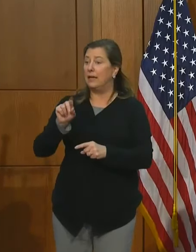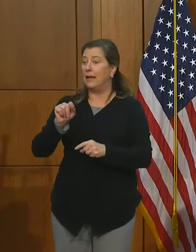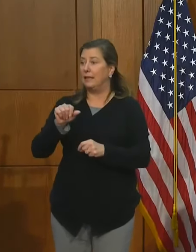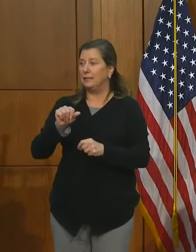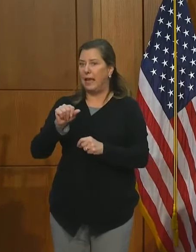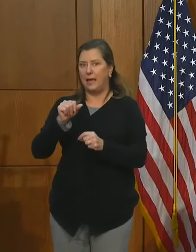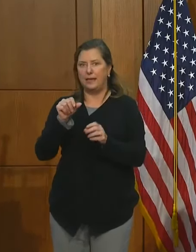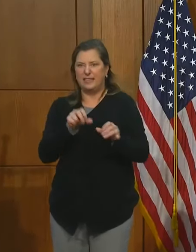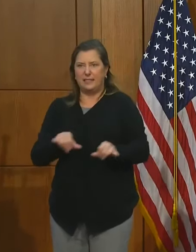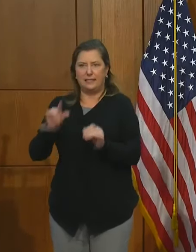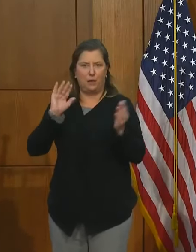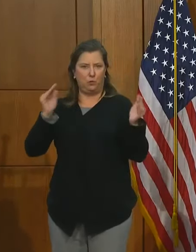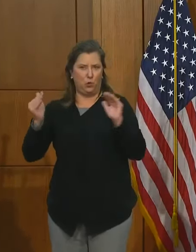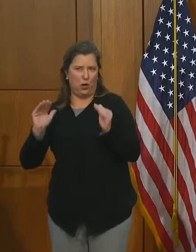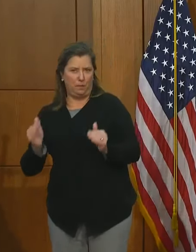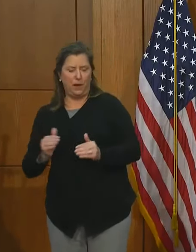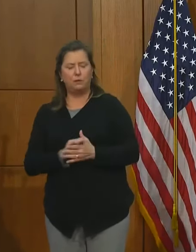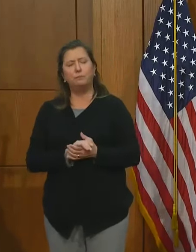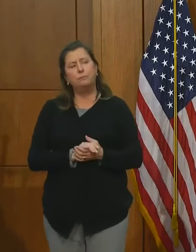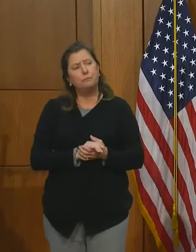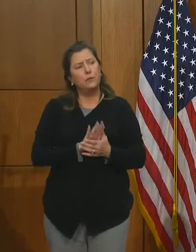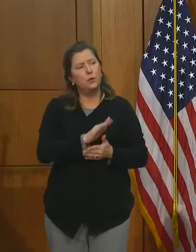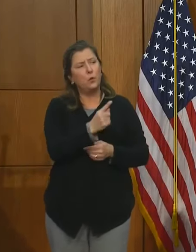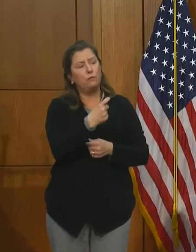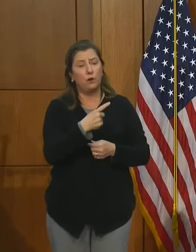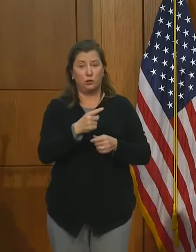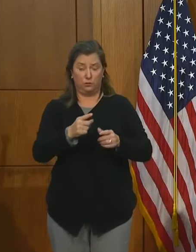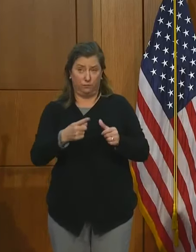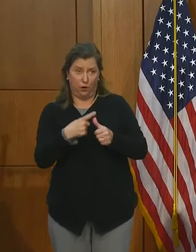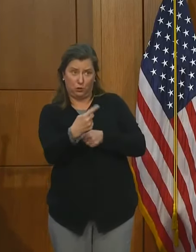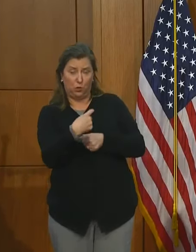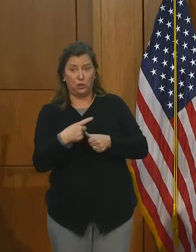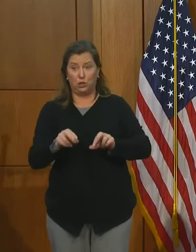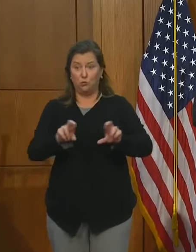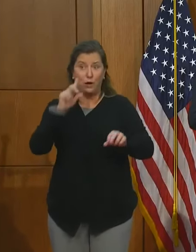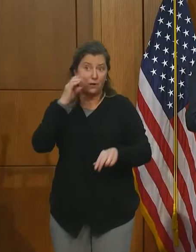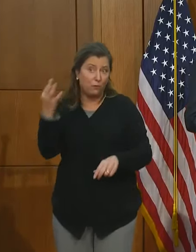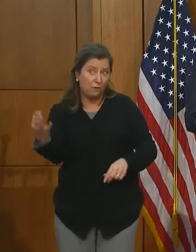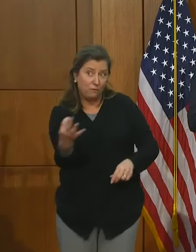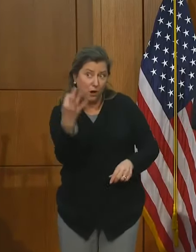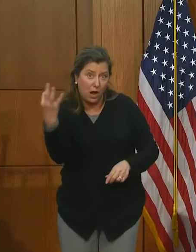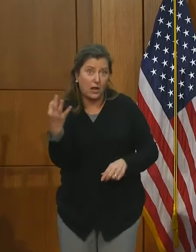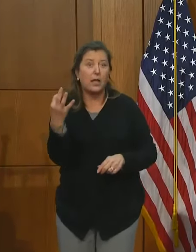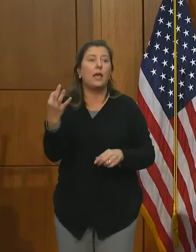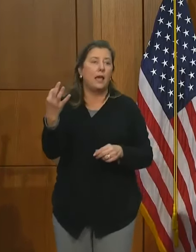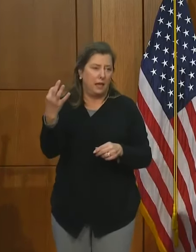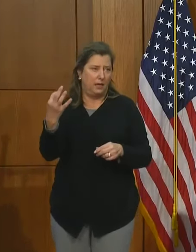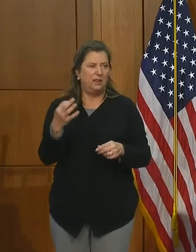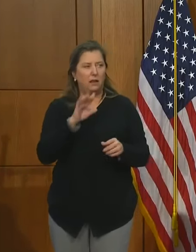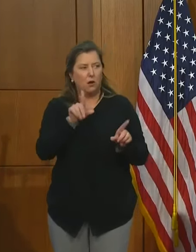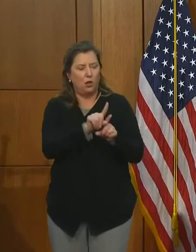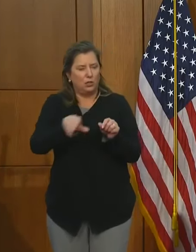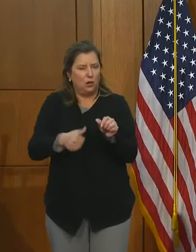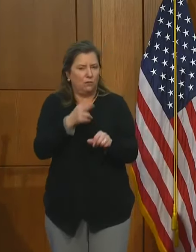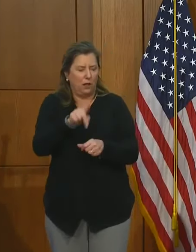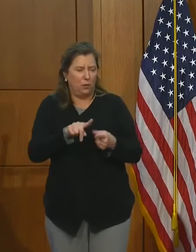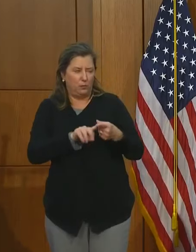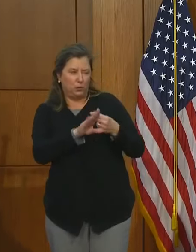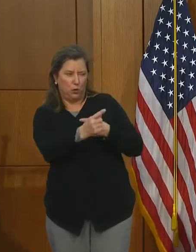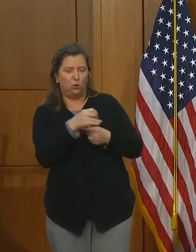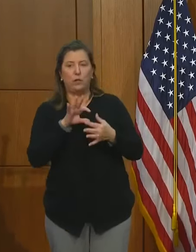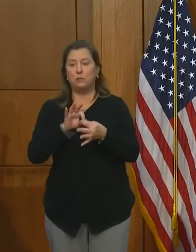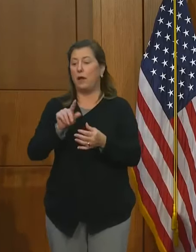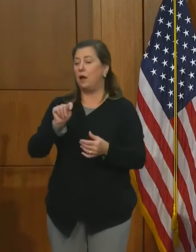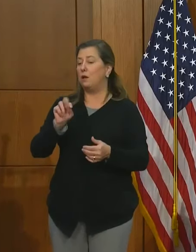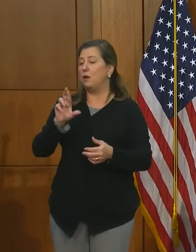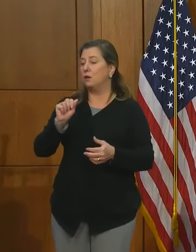apples to apples. On the first question about being ready for this Friday, And Greg, this is a follow-up to your question about the